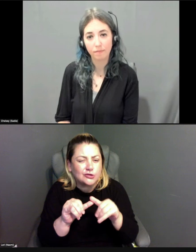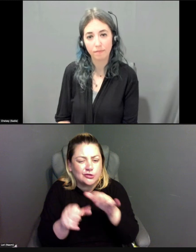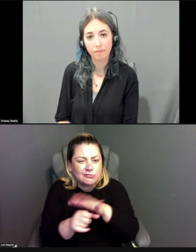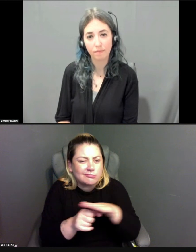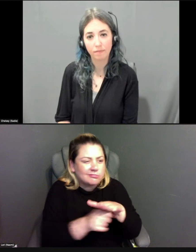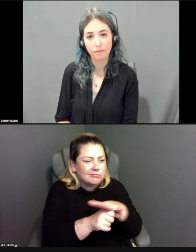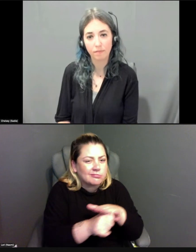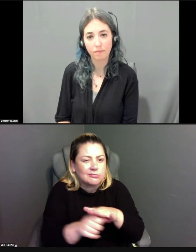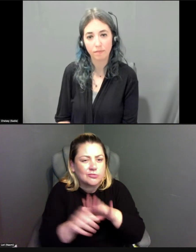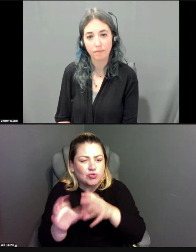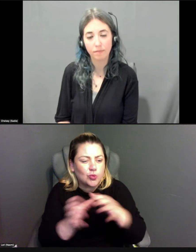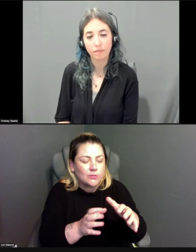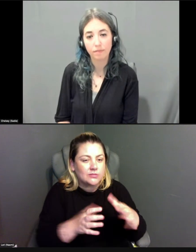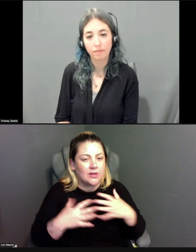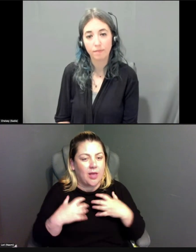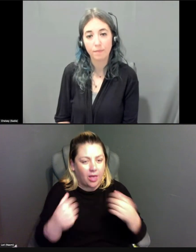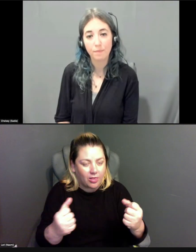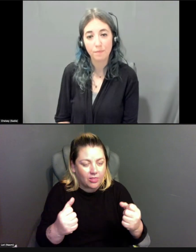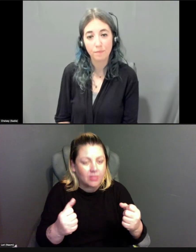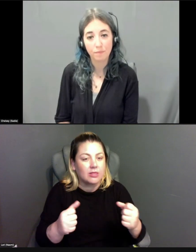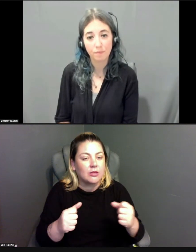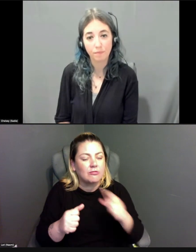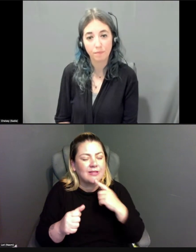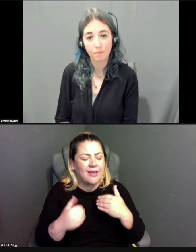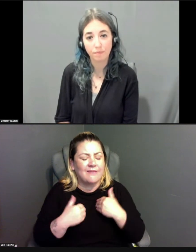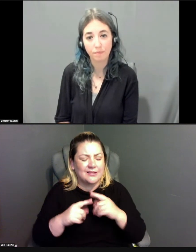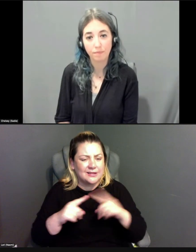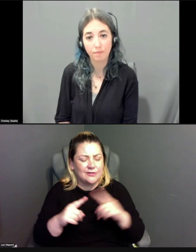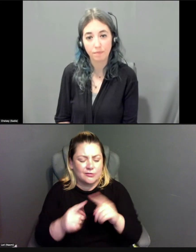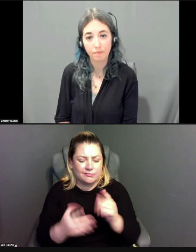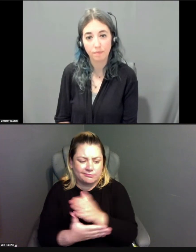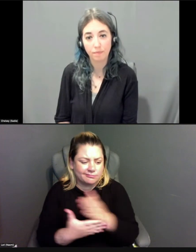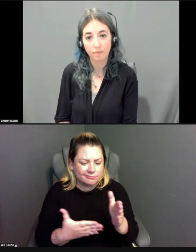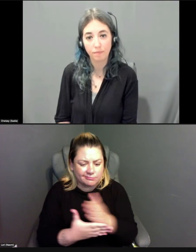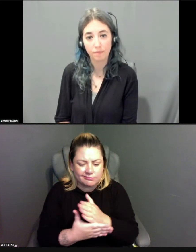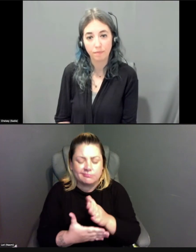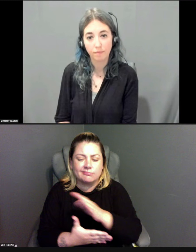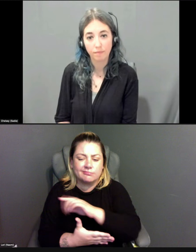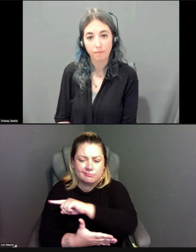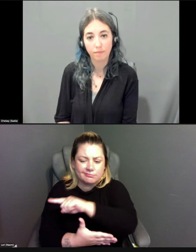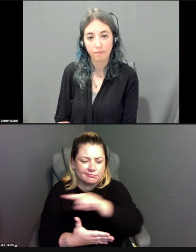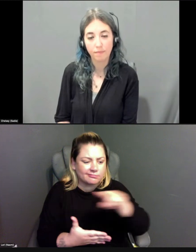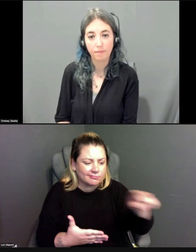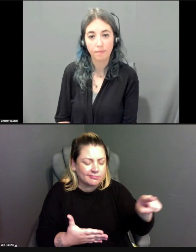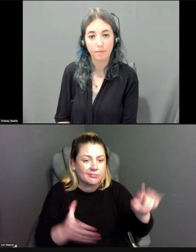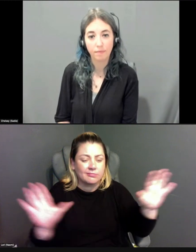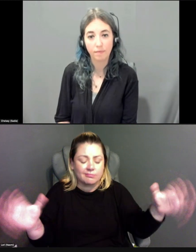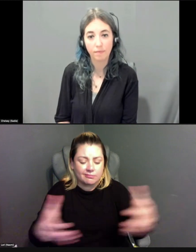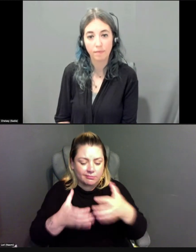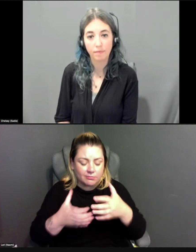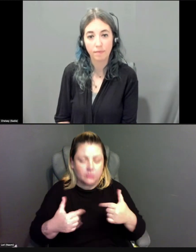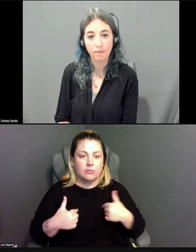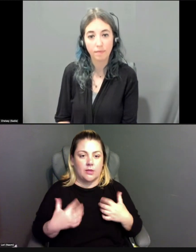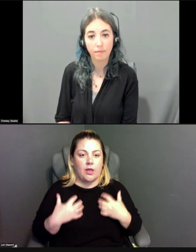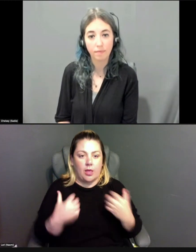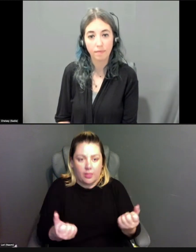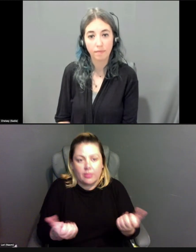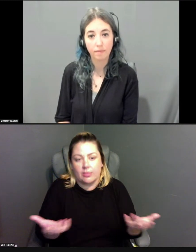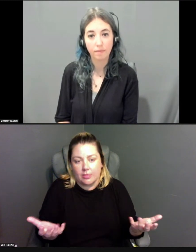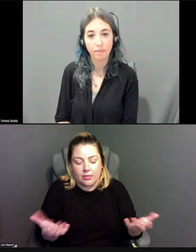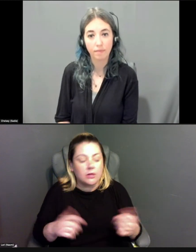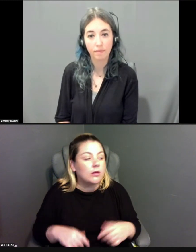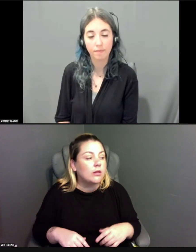things that comprise our health as our individual health. And